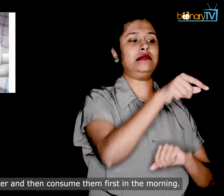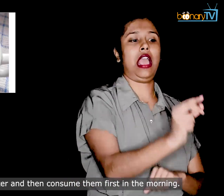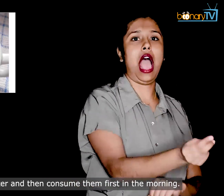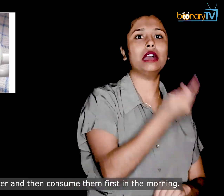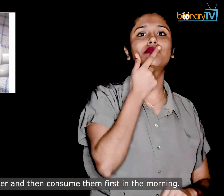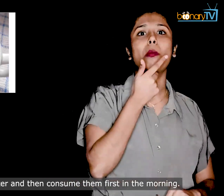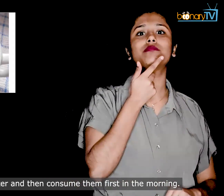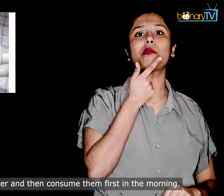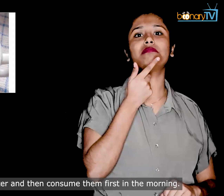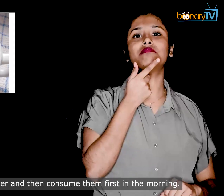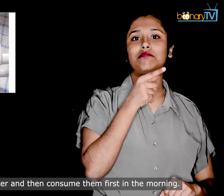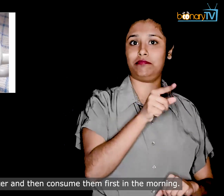first in the morning